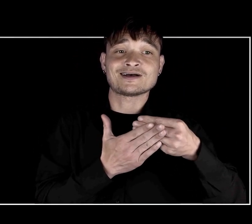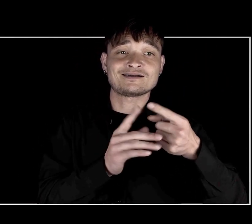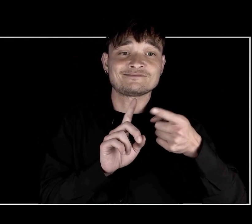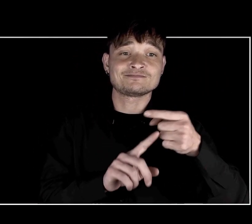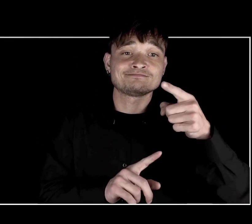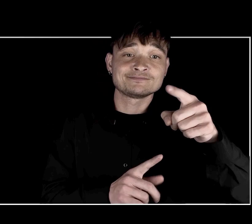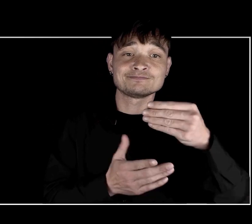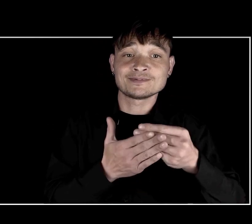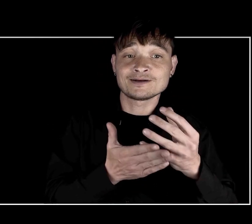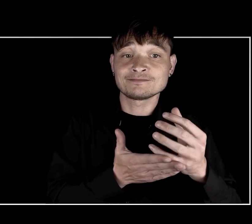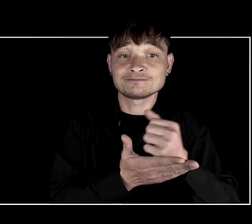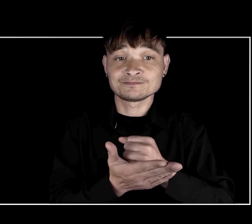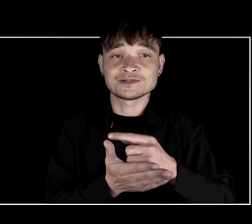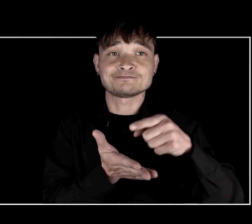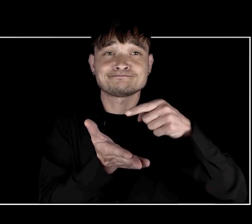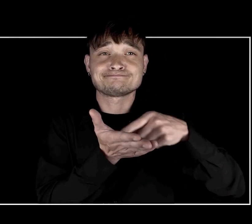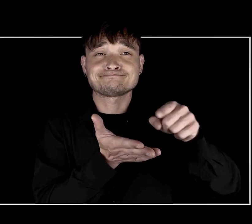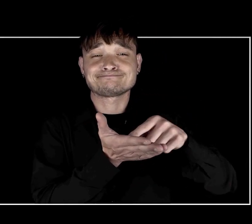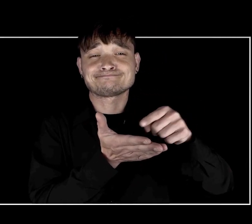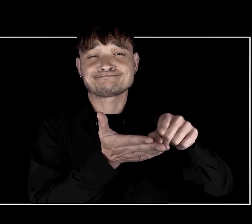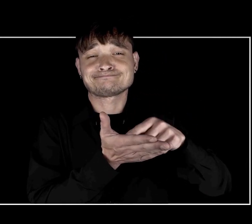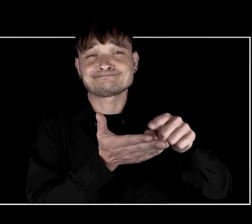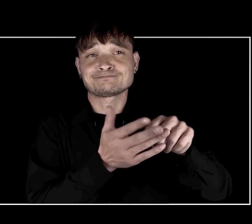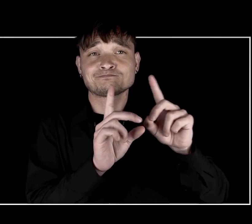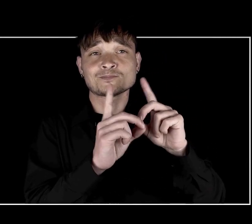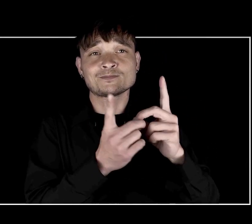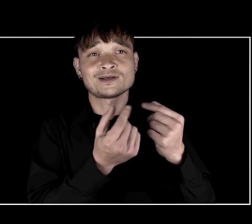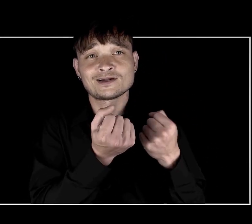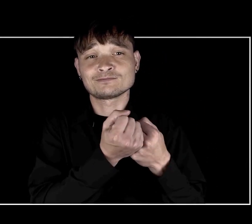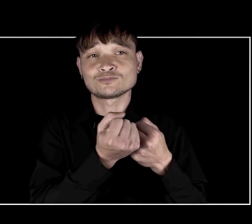wages to repay the money to the Department of Labor.